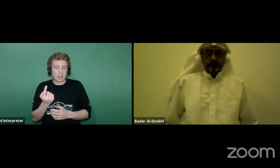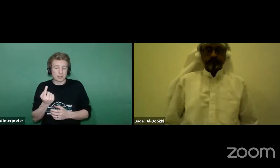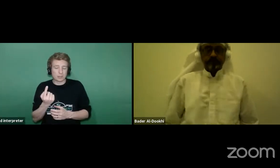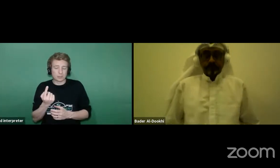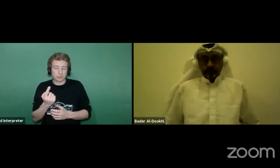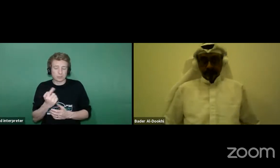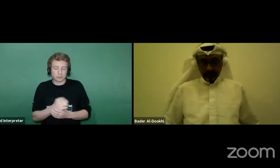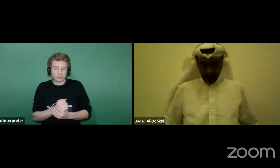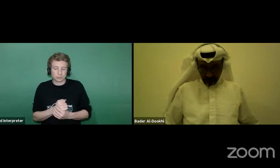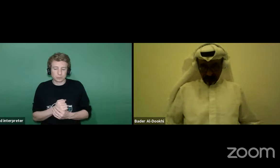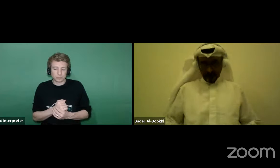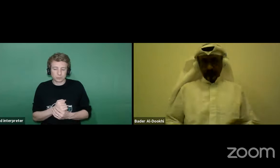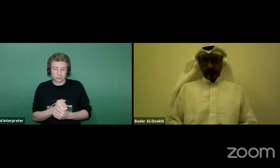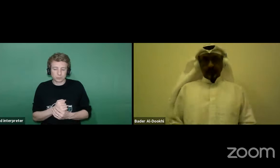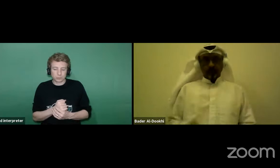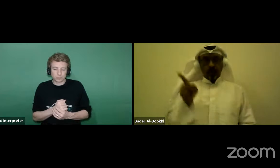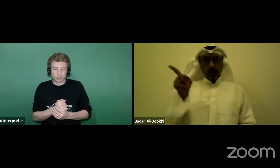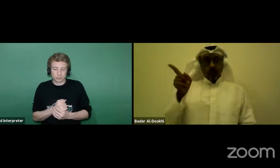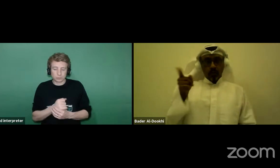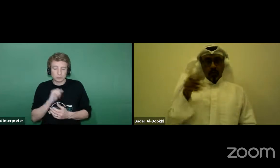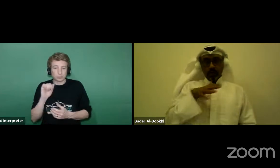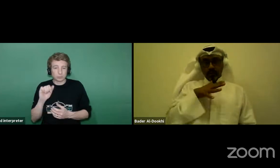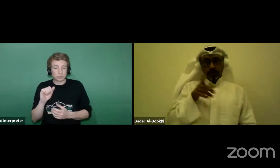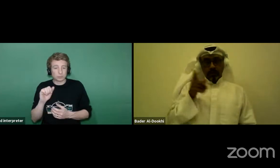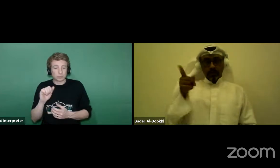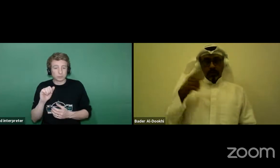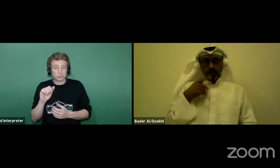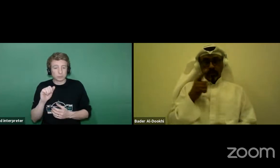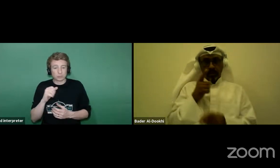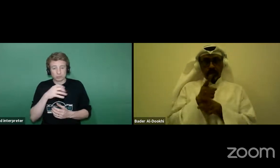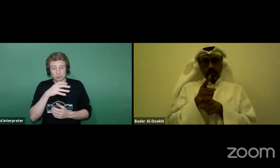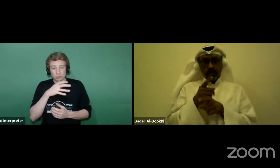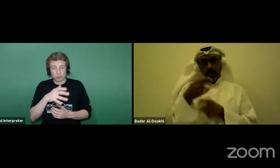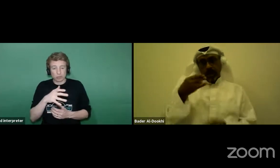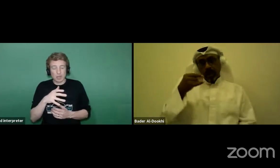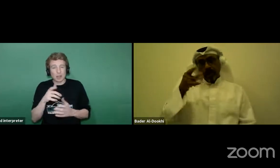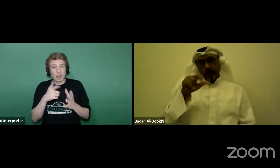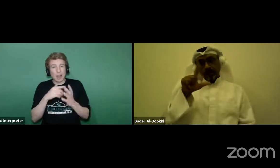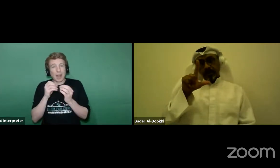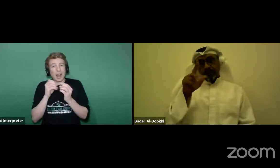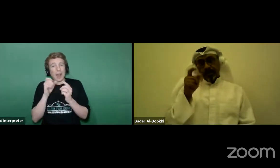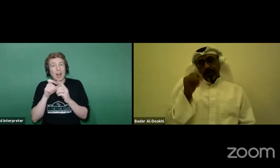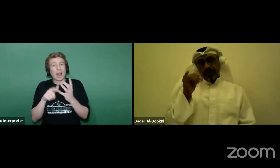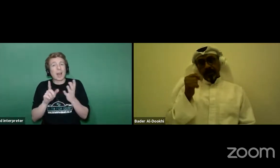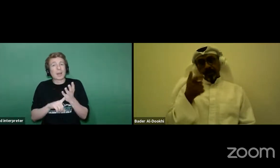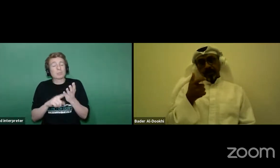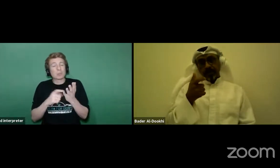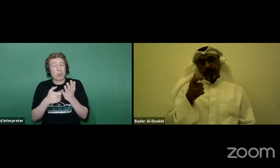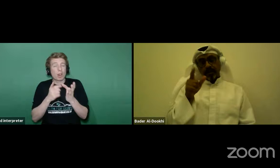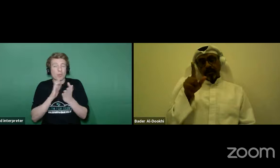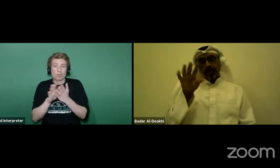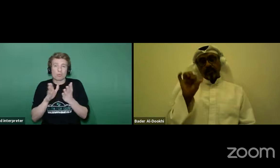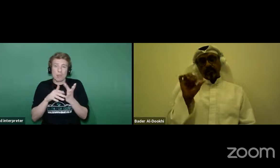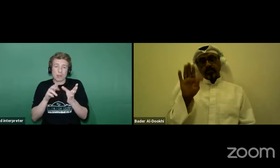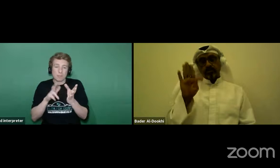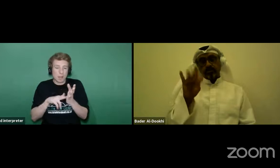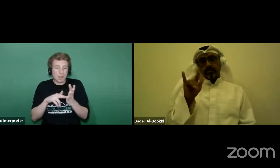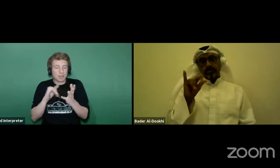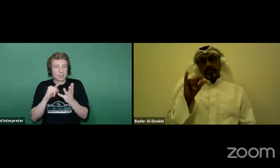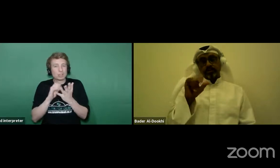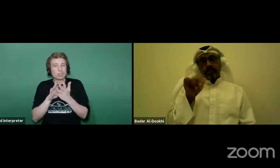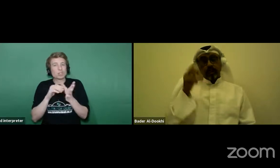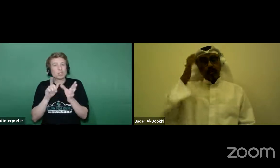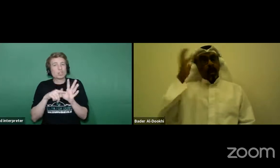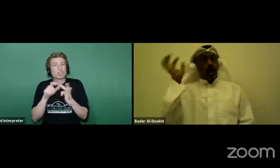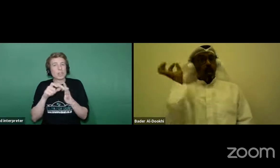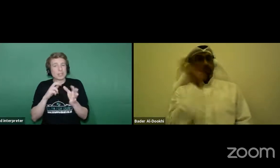he was the Sheikh Abdul Rahman al-Rushaydan, and he's very well known. There's